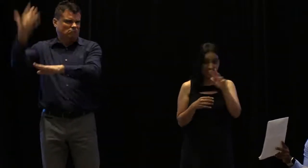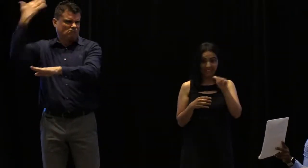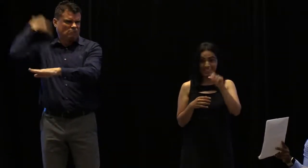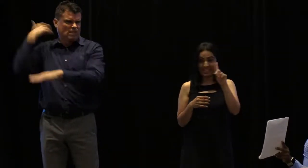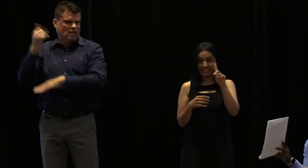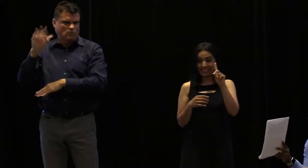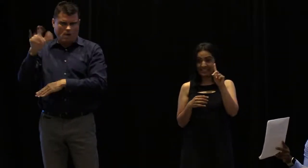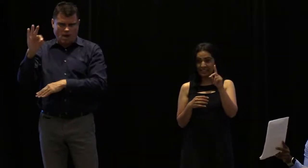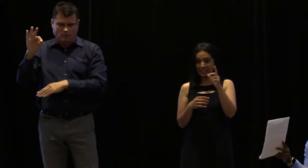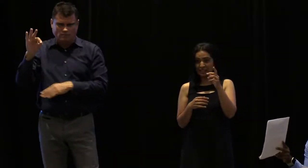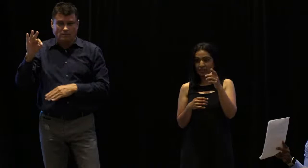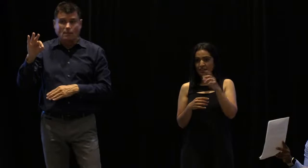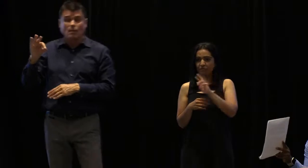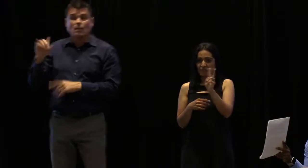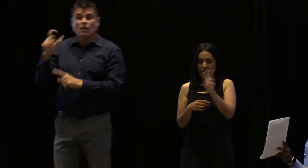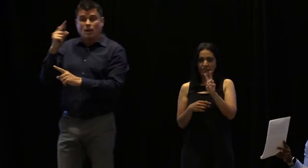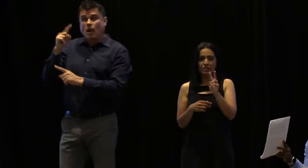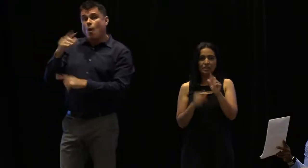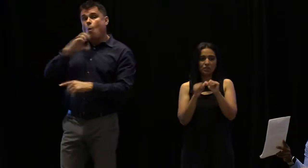1929.